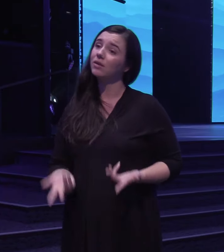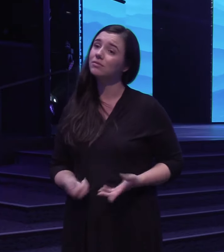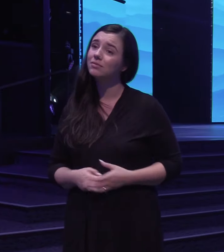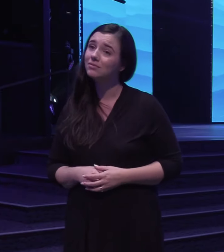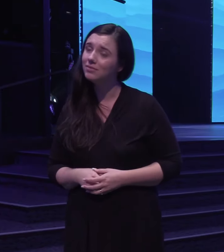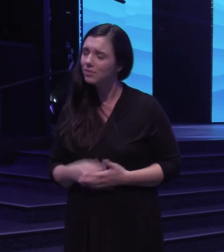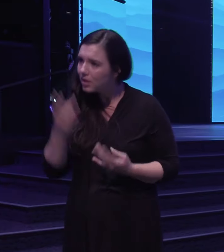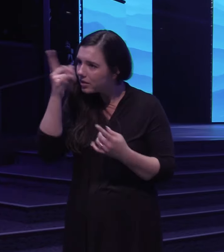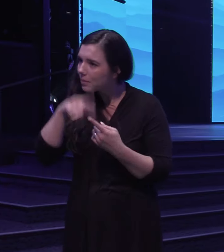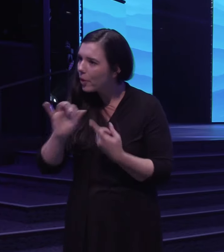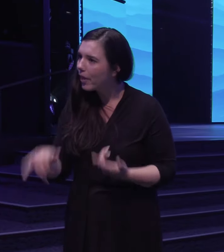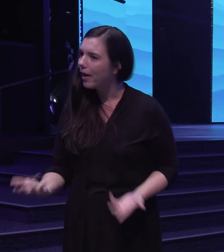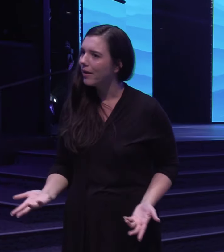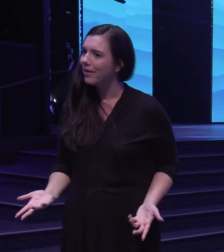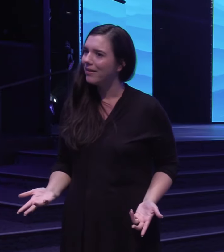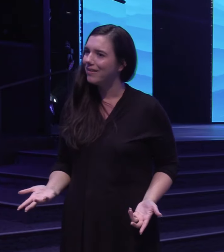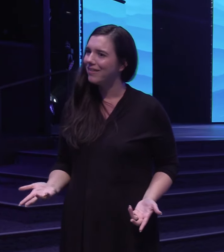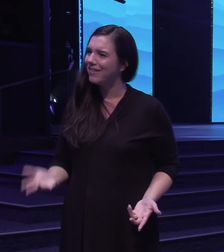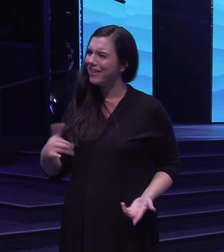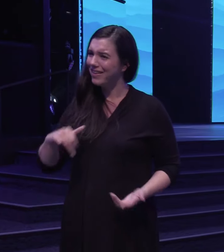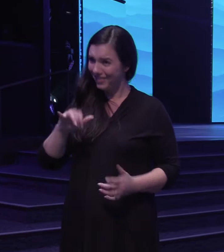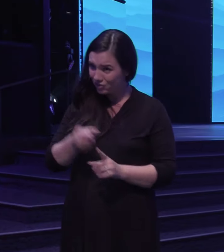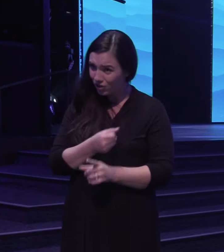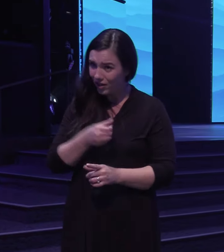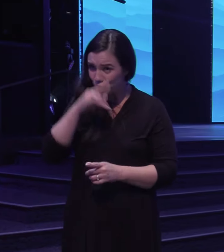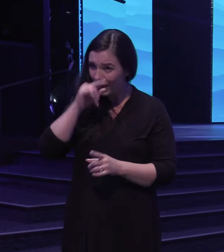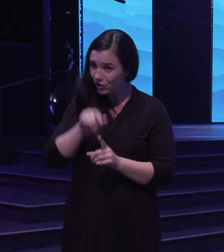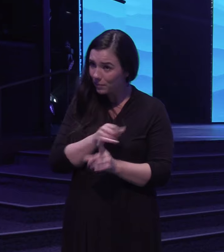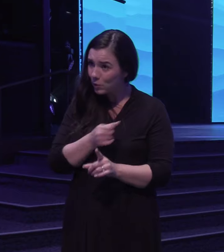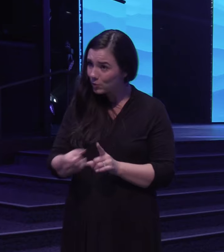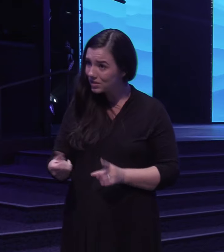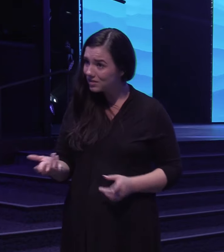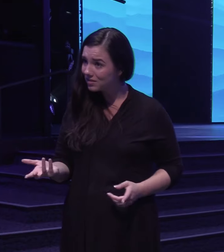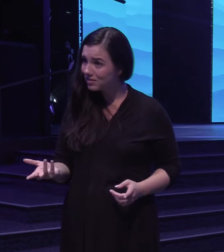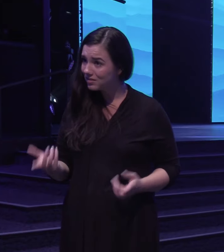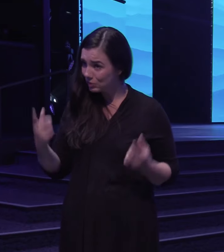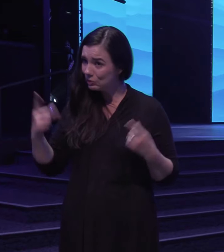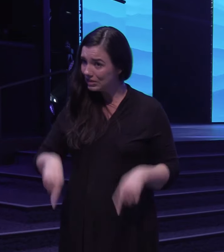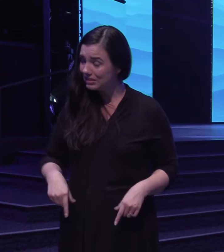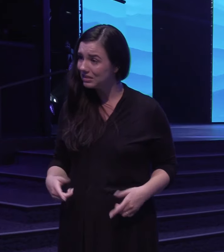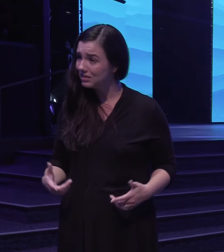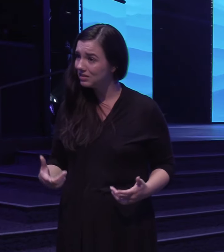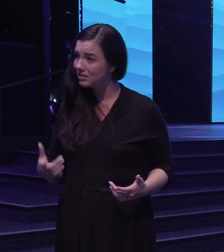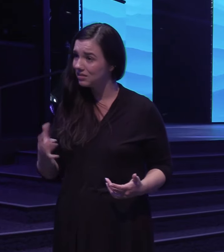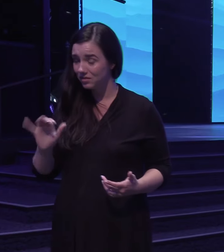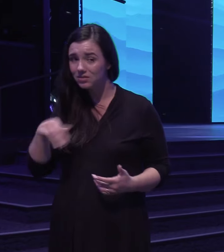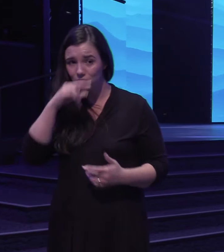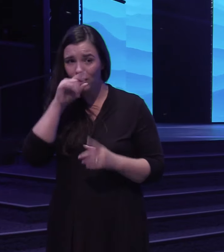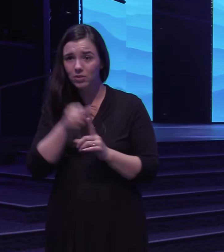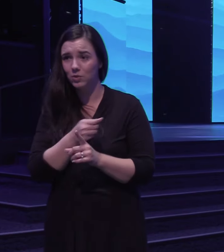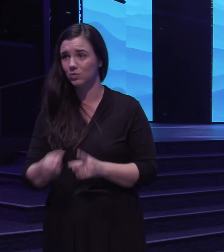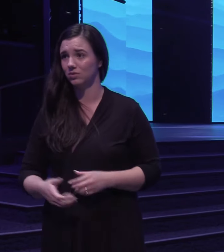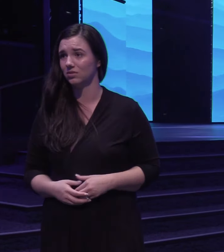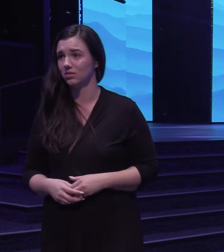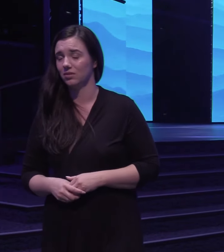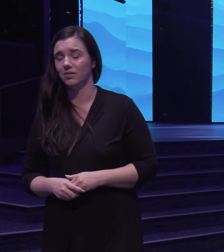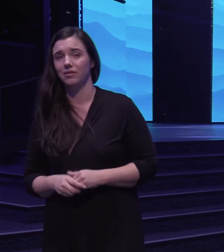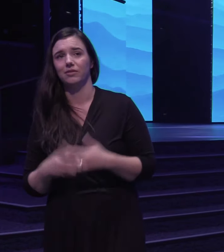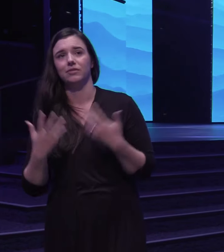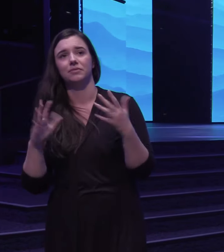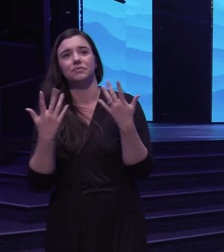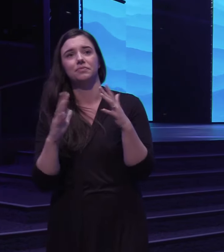this. Isn't that child abuse, what we're doing to these children? It's child abuse.